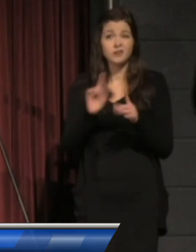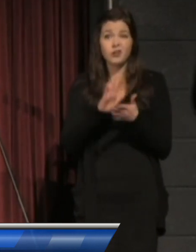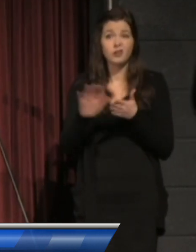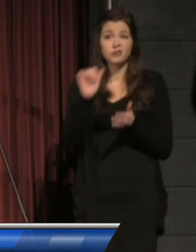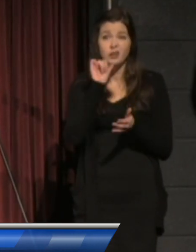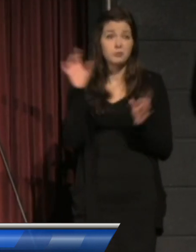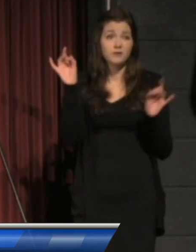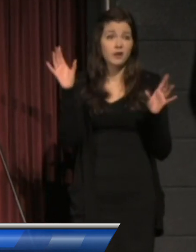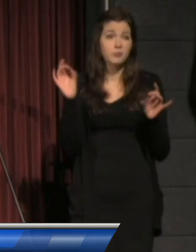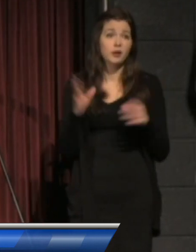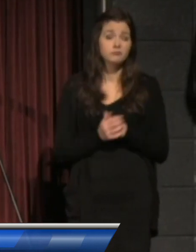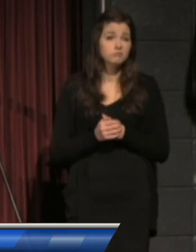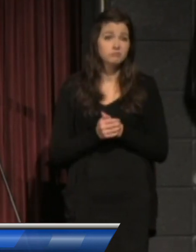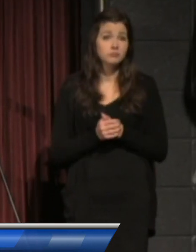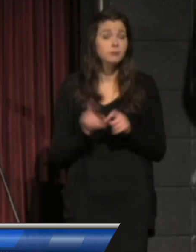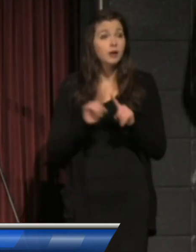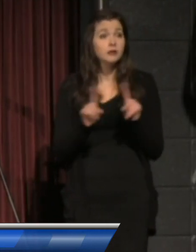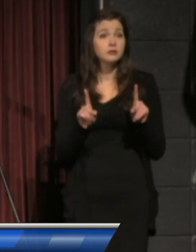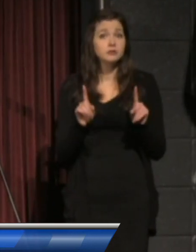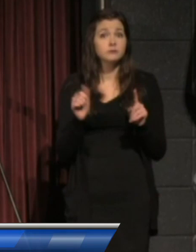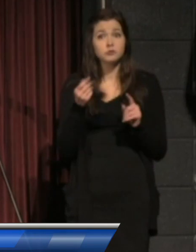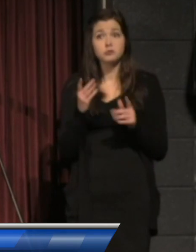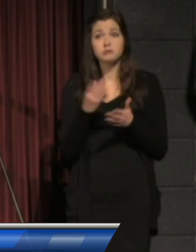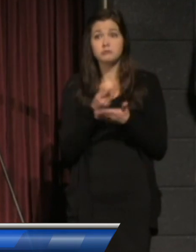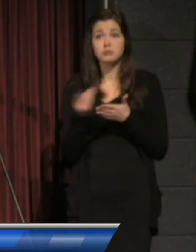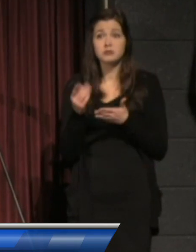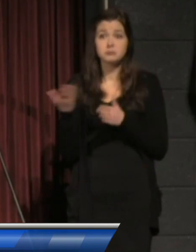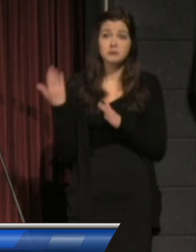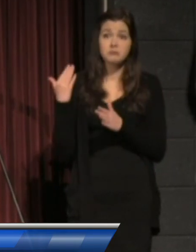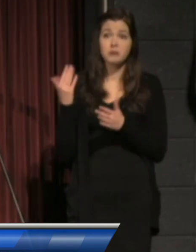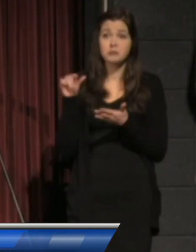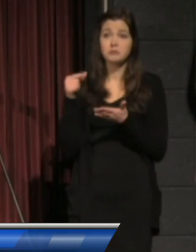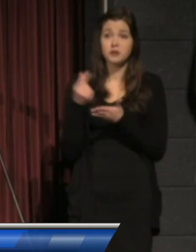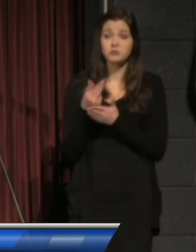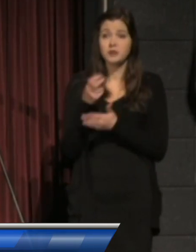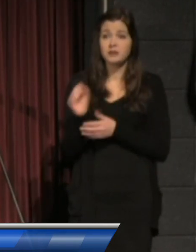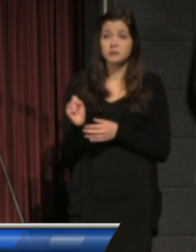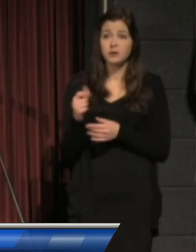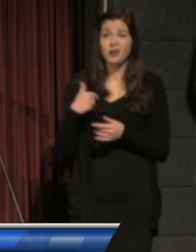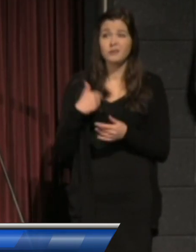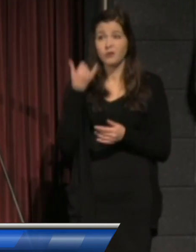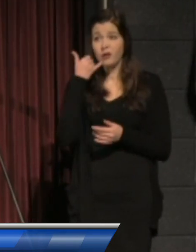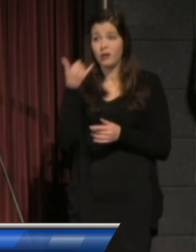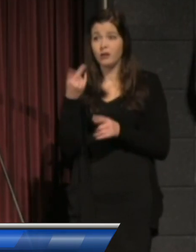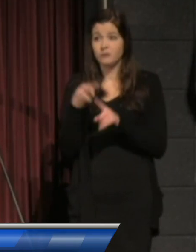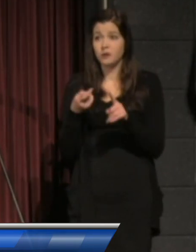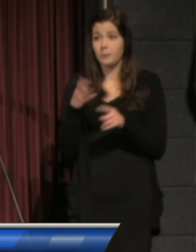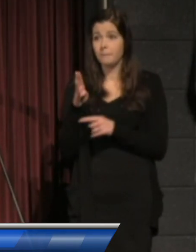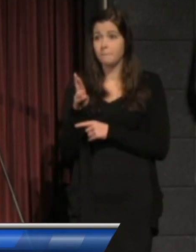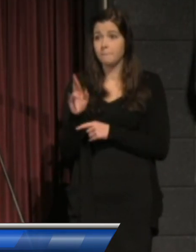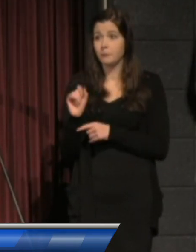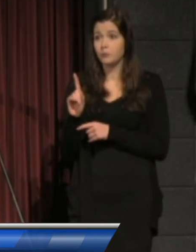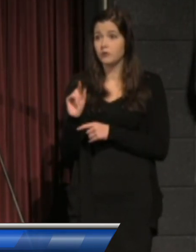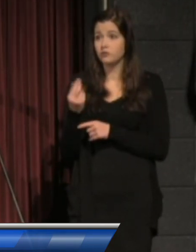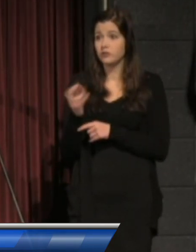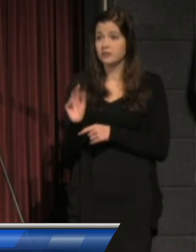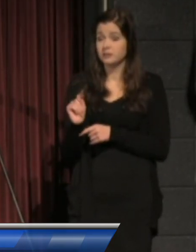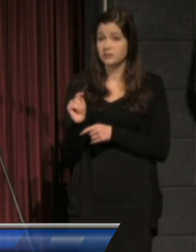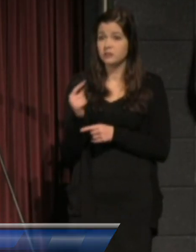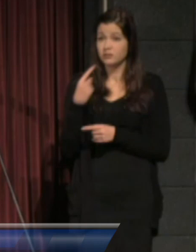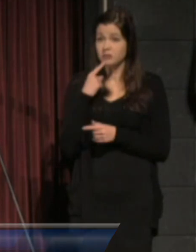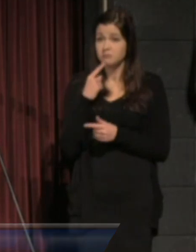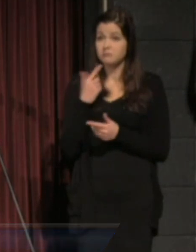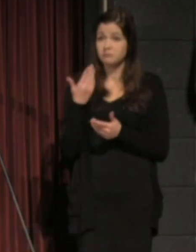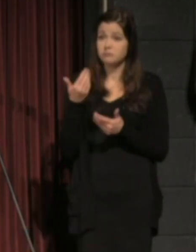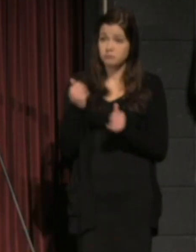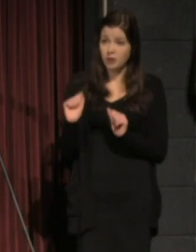play volleyball. However, a couple of weeks before my high school graduation, I got a phone call from Bridget Graywater. She offered to let me come try